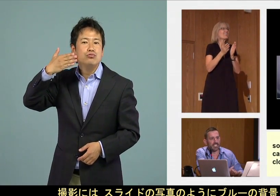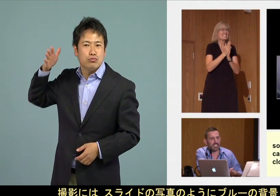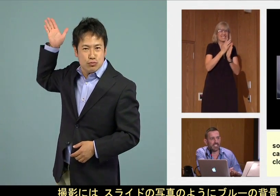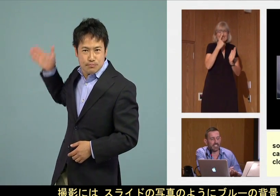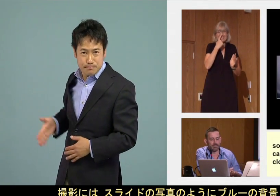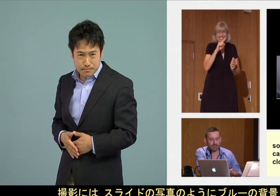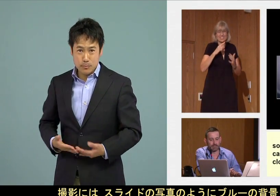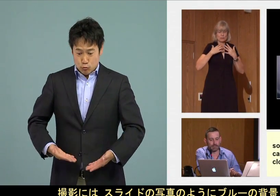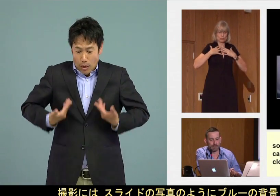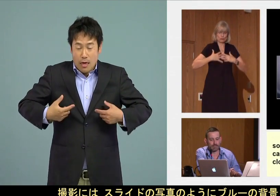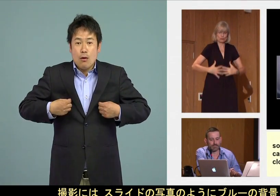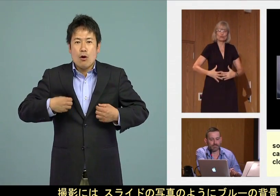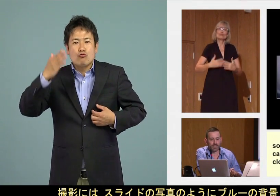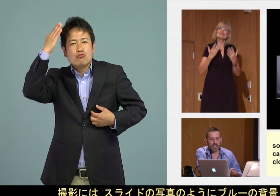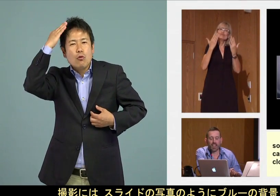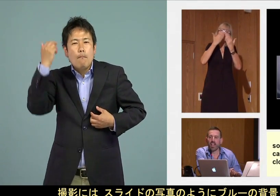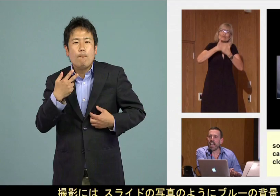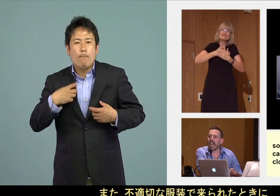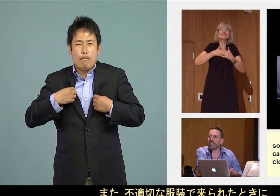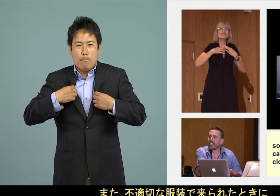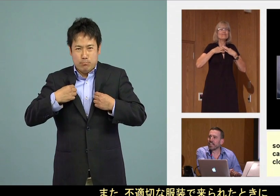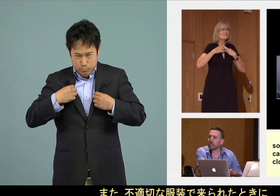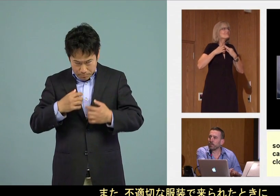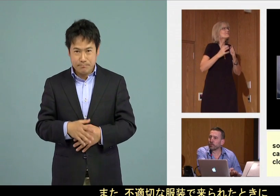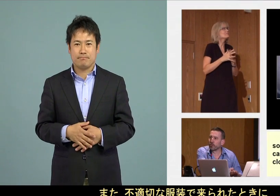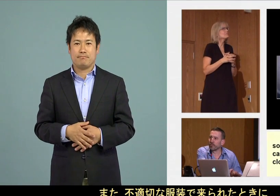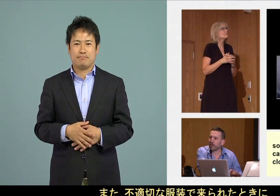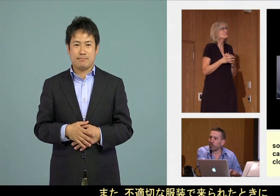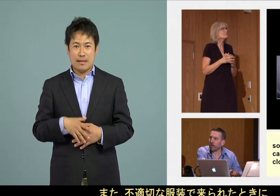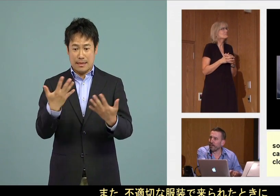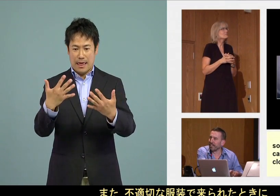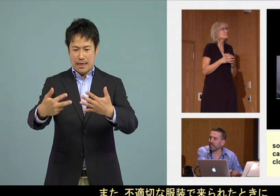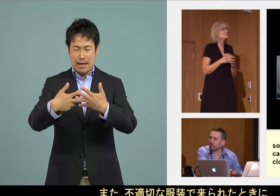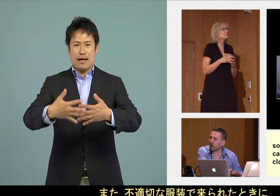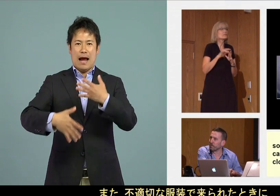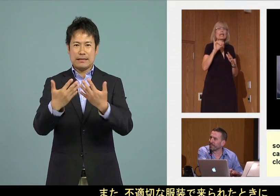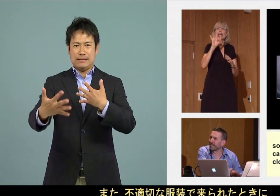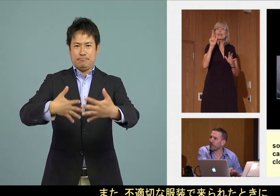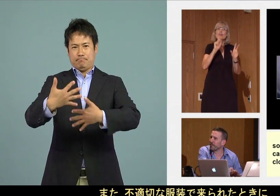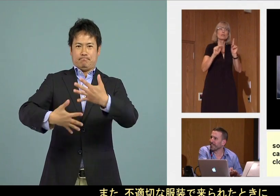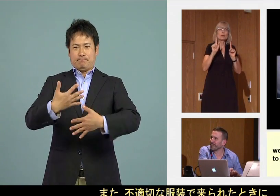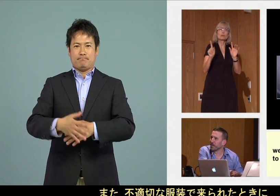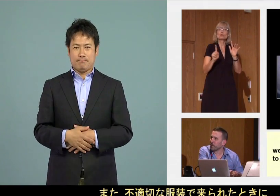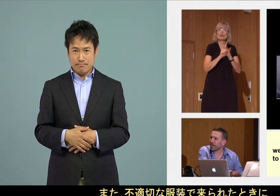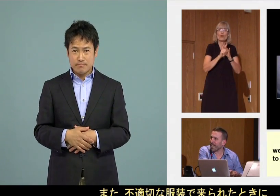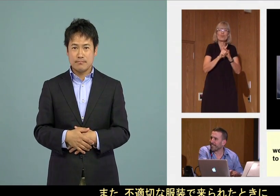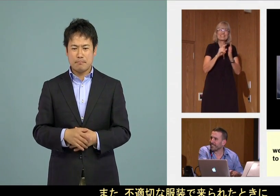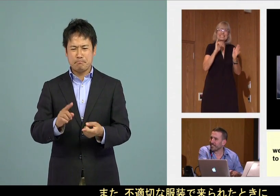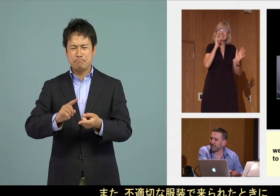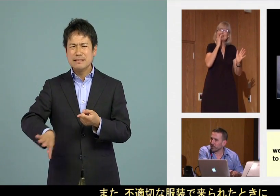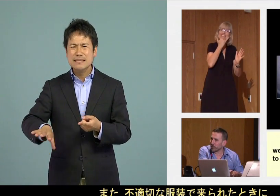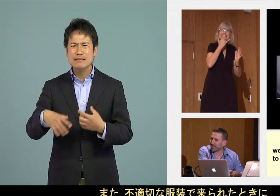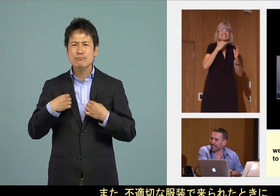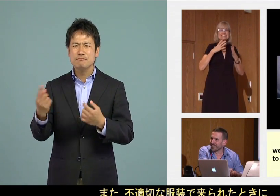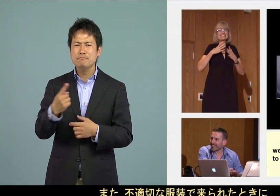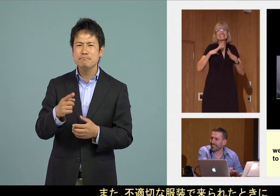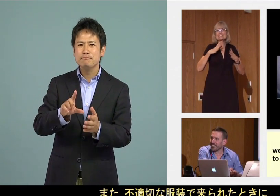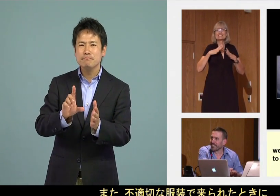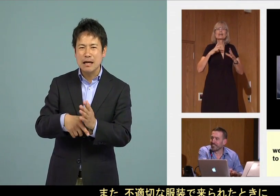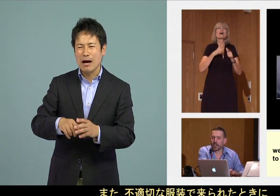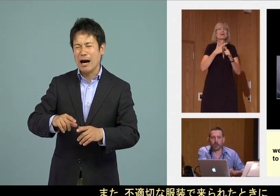be seen clearly. And in case people turned up wearing inappropriate clothing, we had